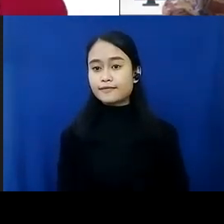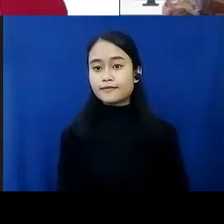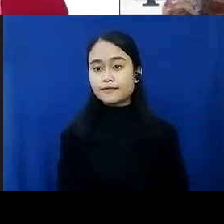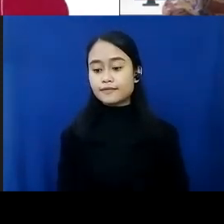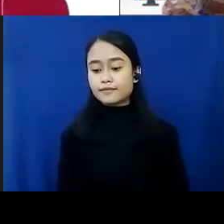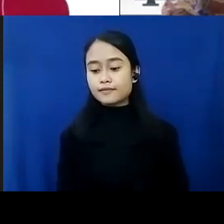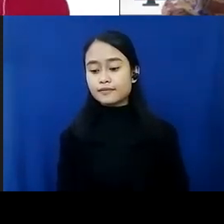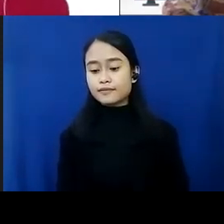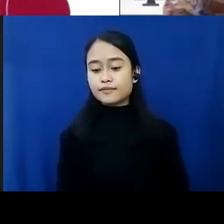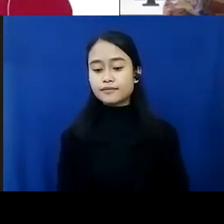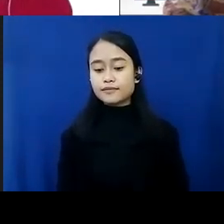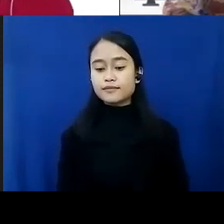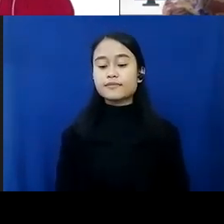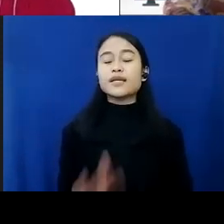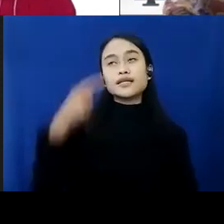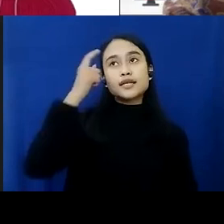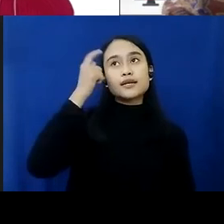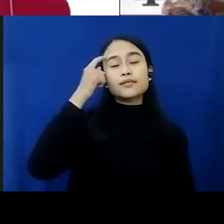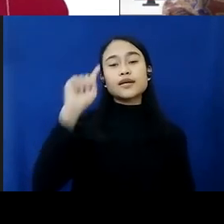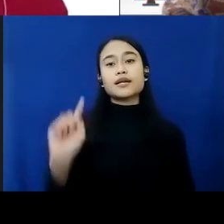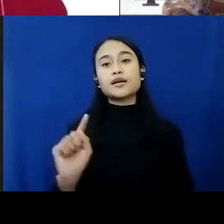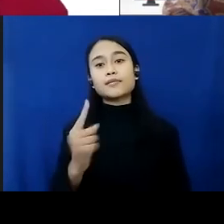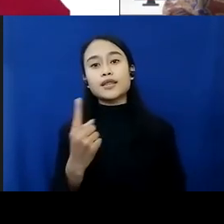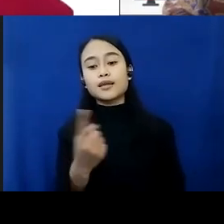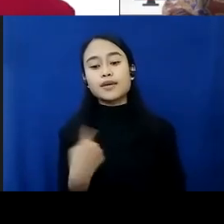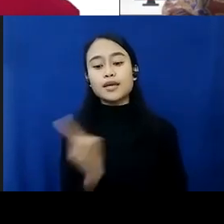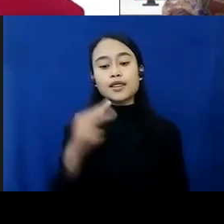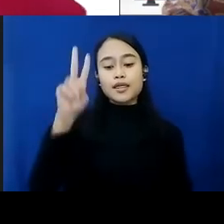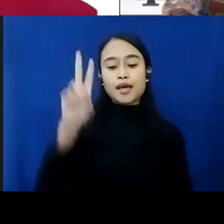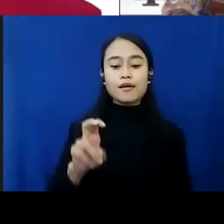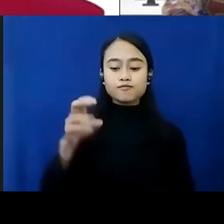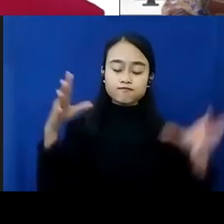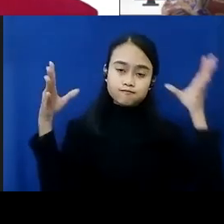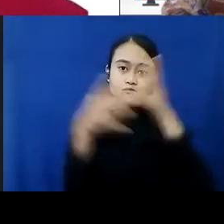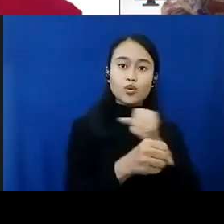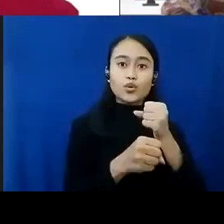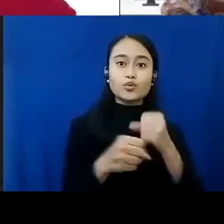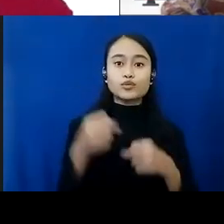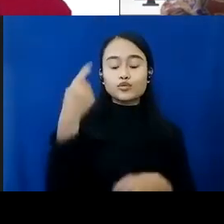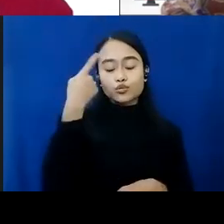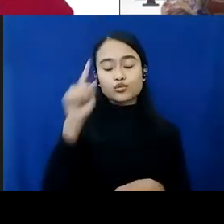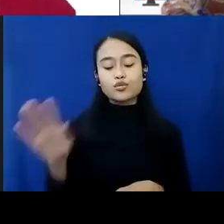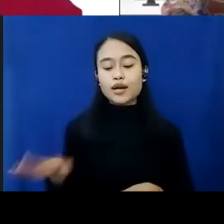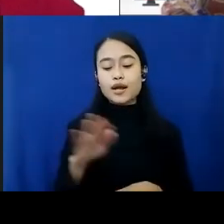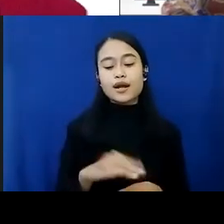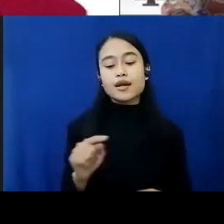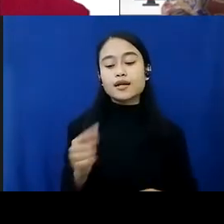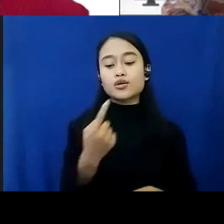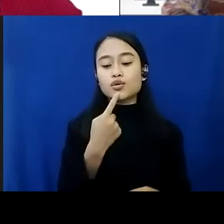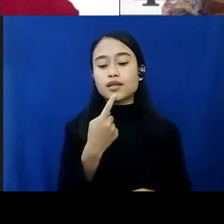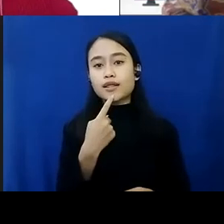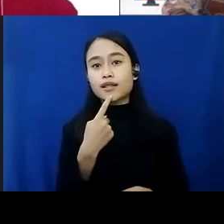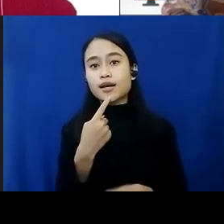Ibu Kanya Ibu Kanya message is that we must consult children we should talk to children about what